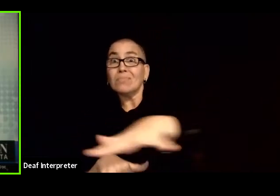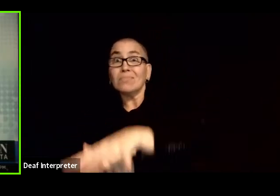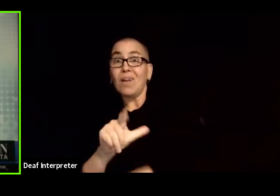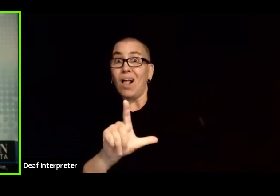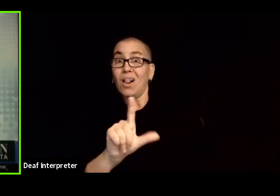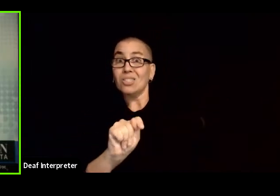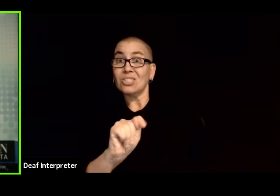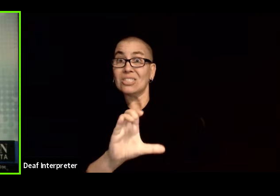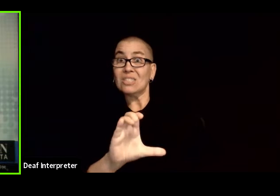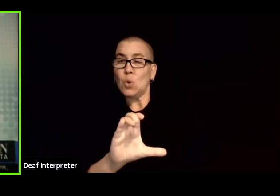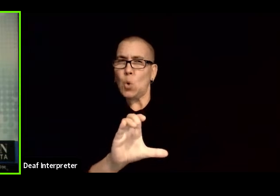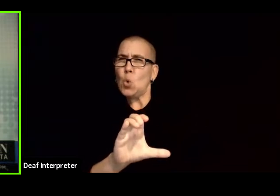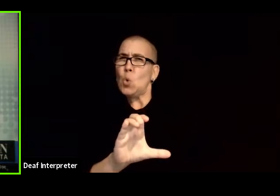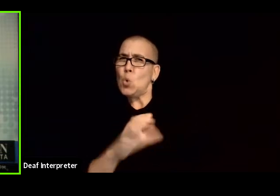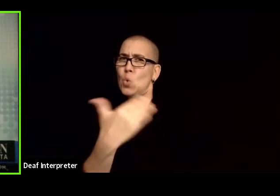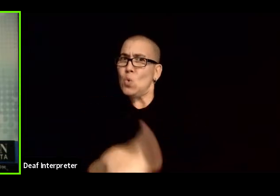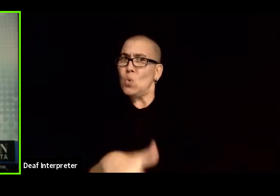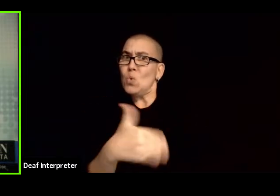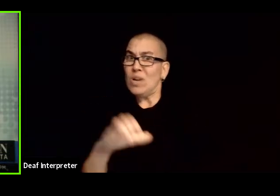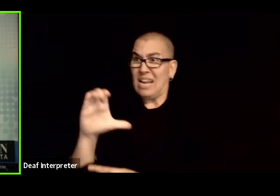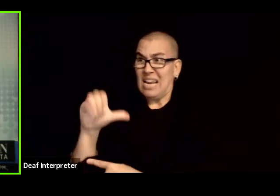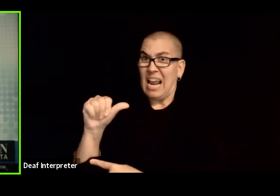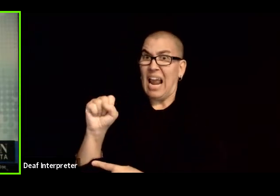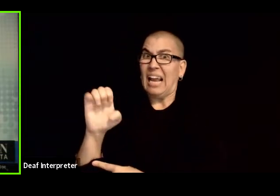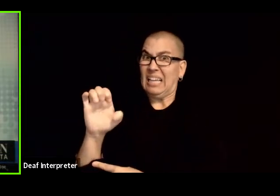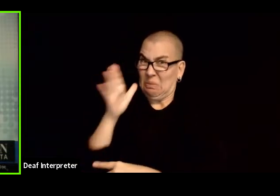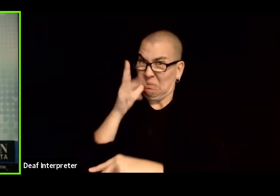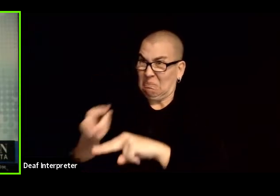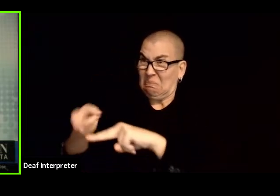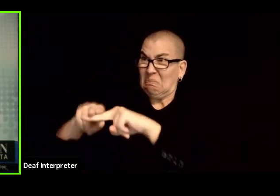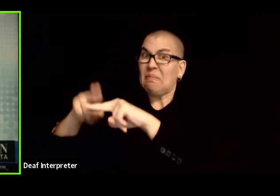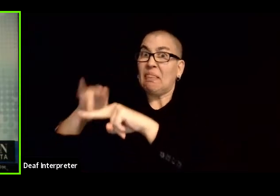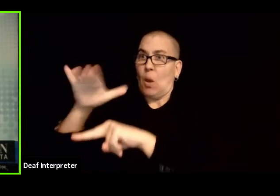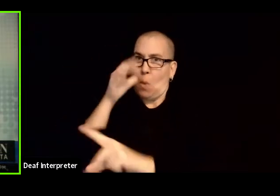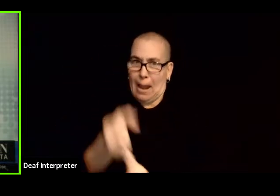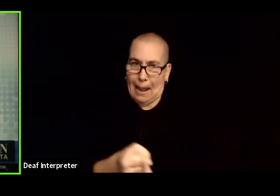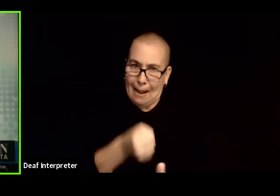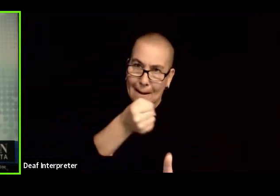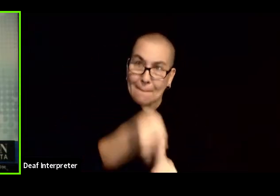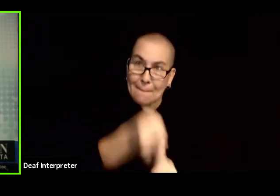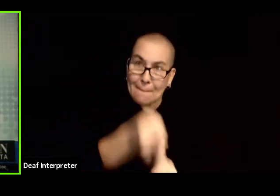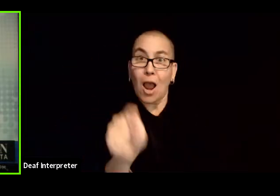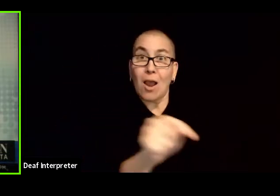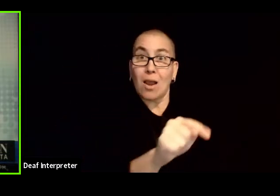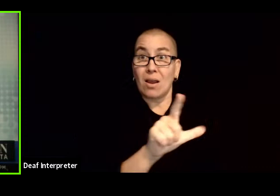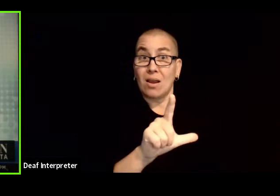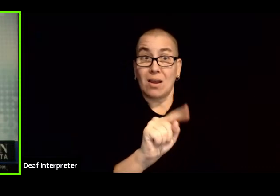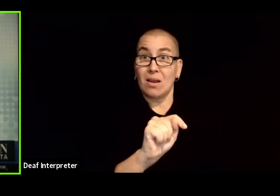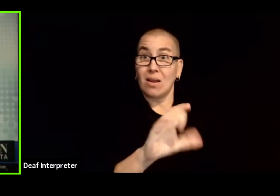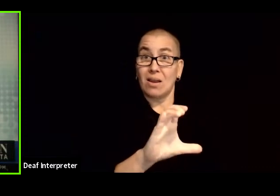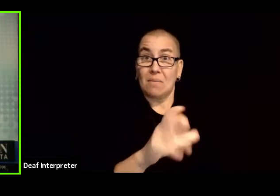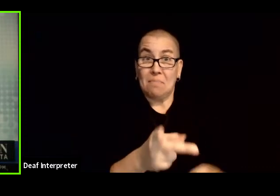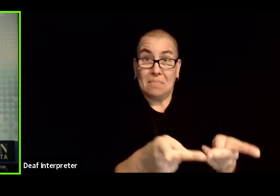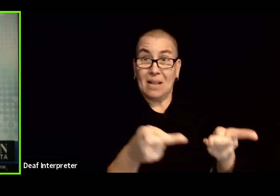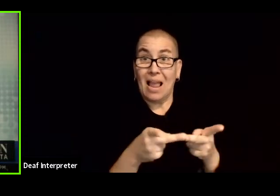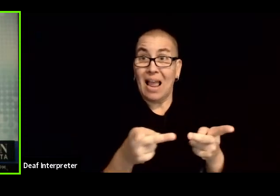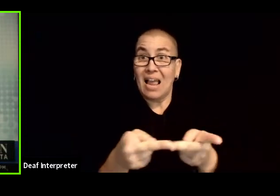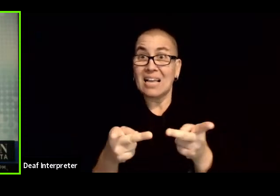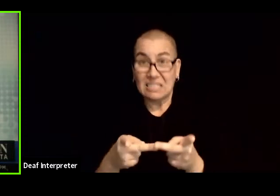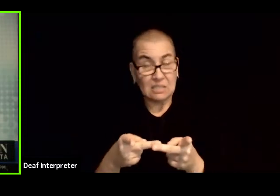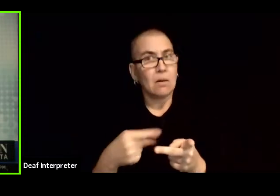care facilities with support of state and local government have done some really impressive work to build up the COVID-19